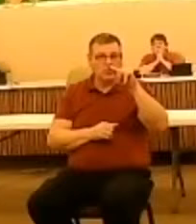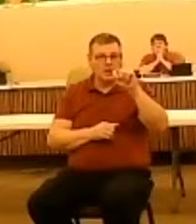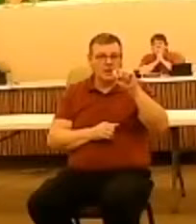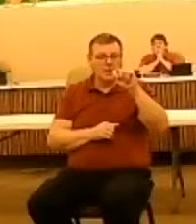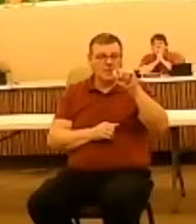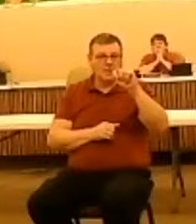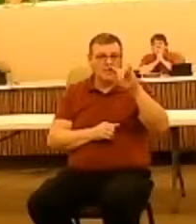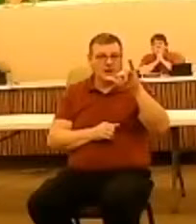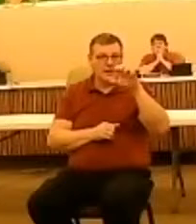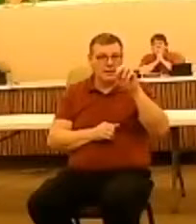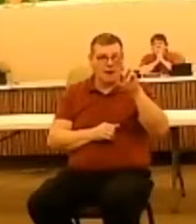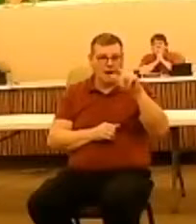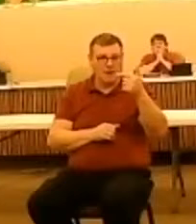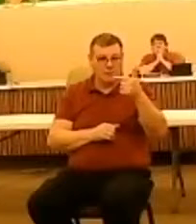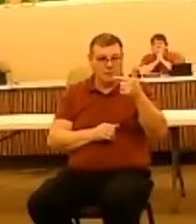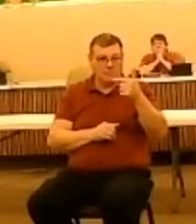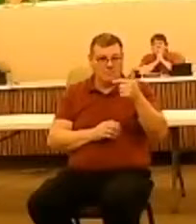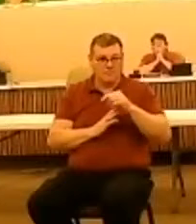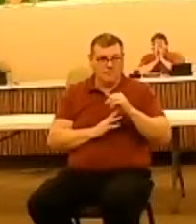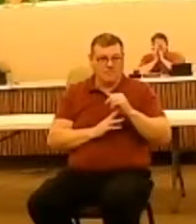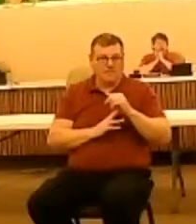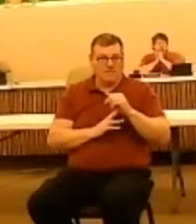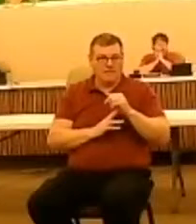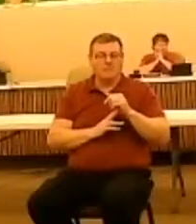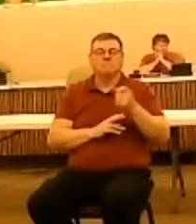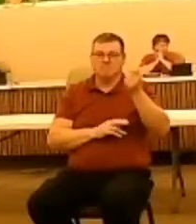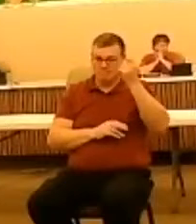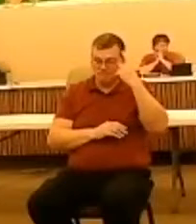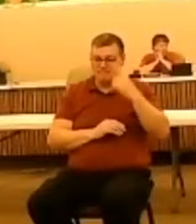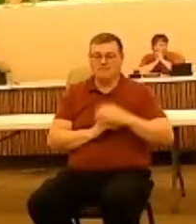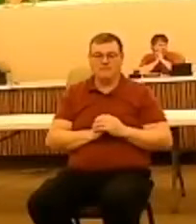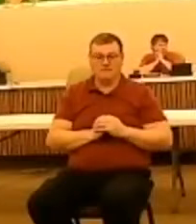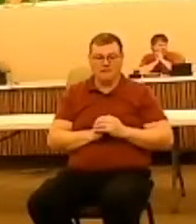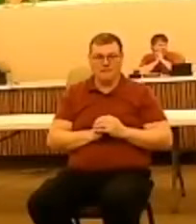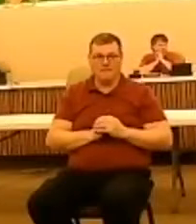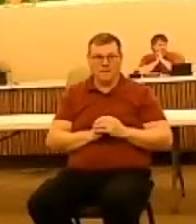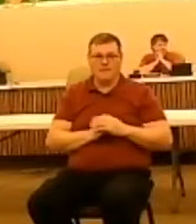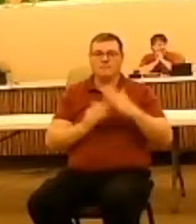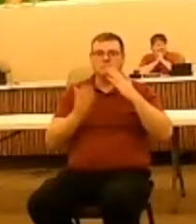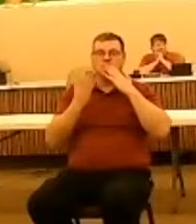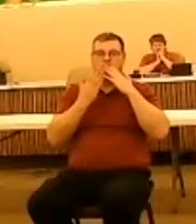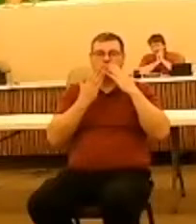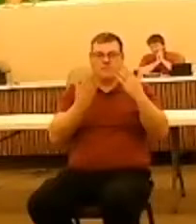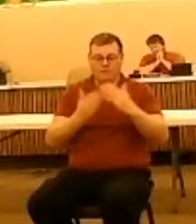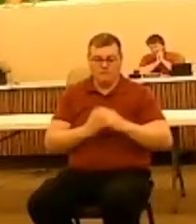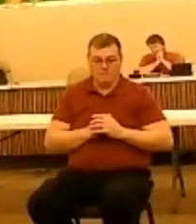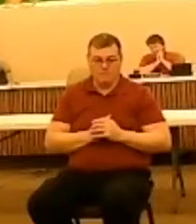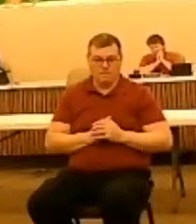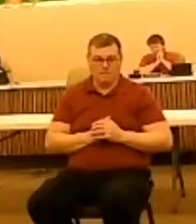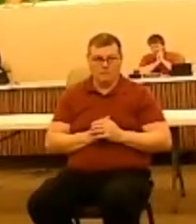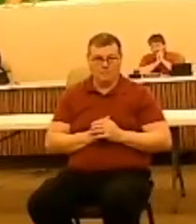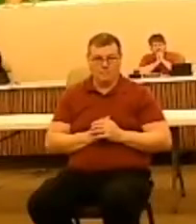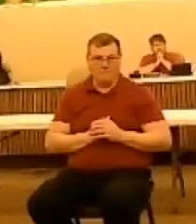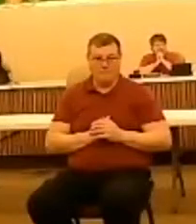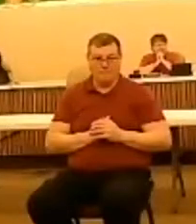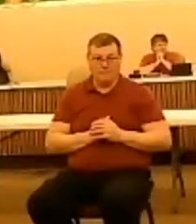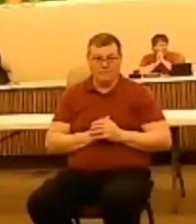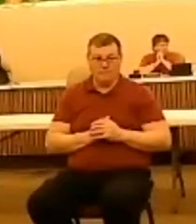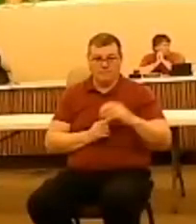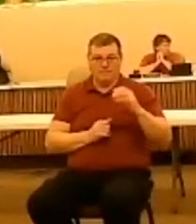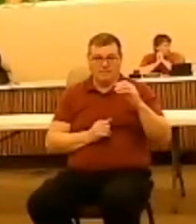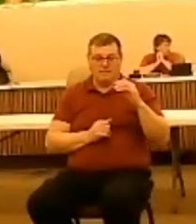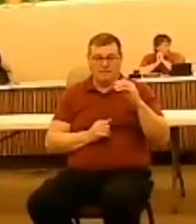county manager lived. Gotcha. Thank you. Thank you. Anything